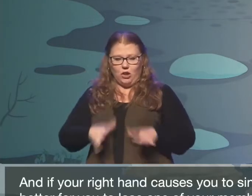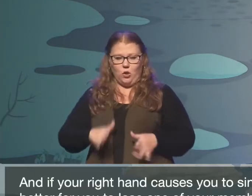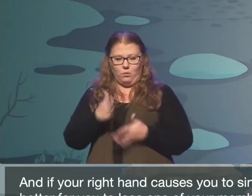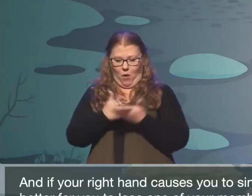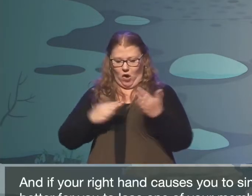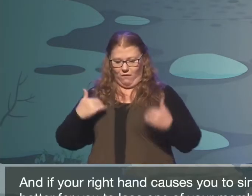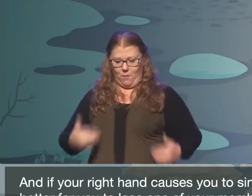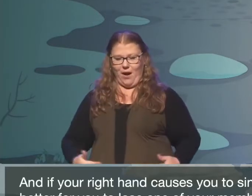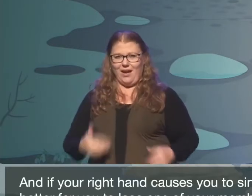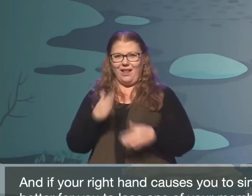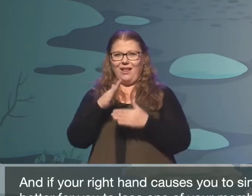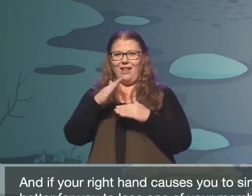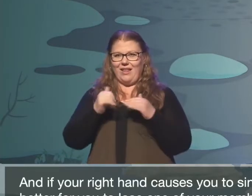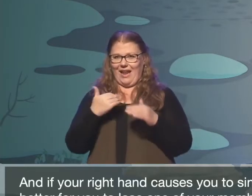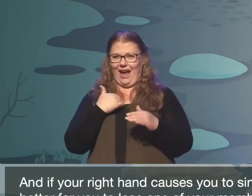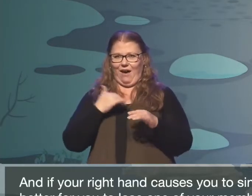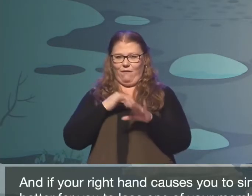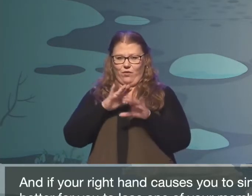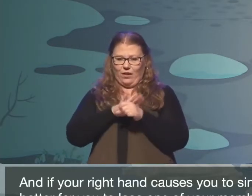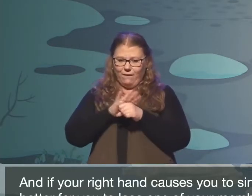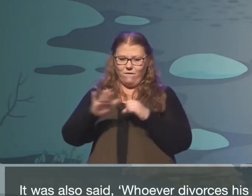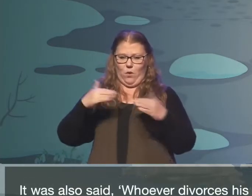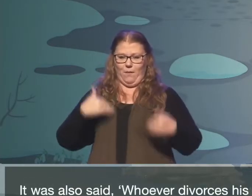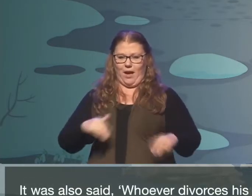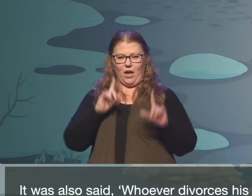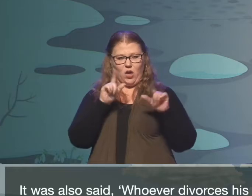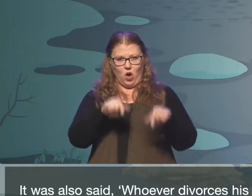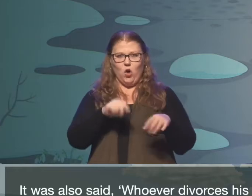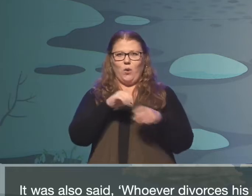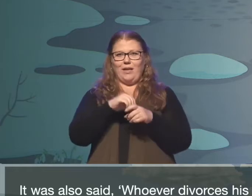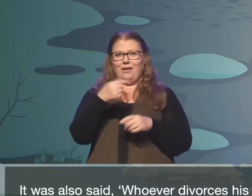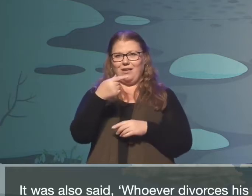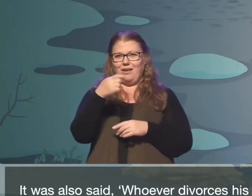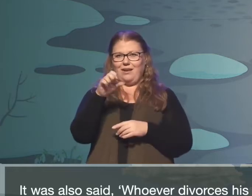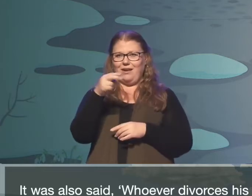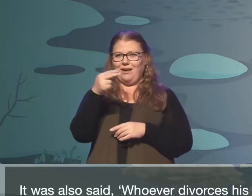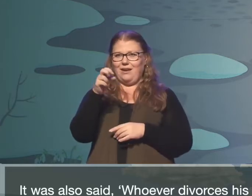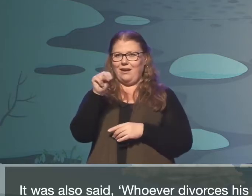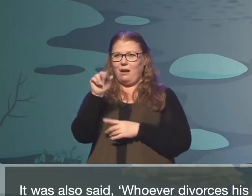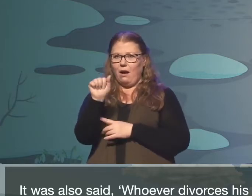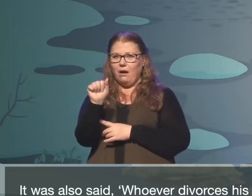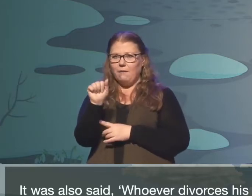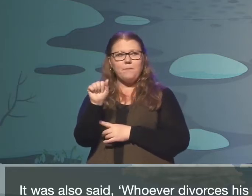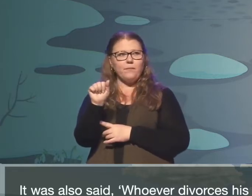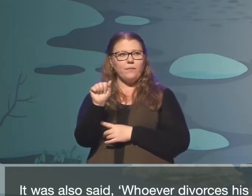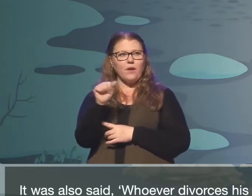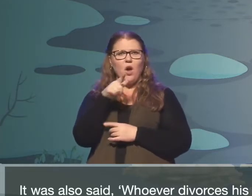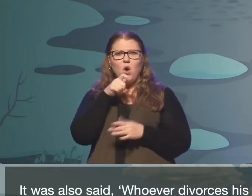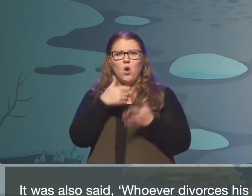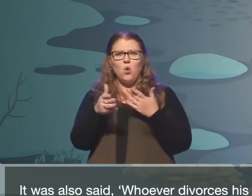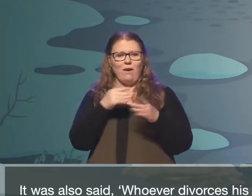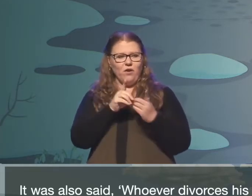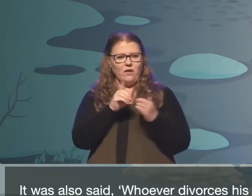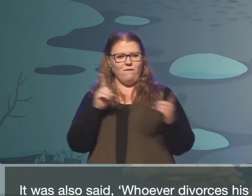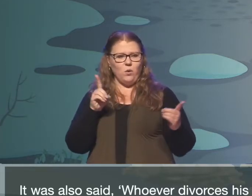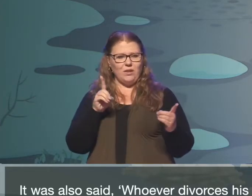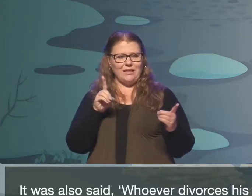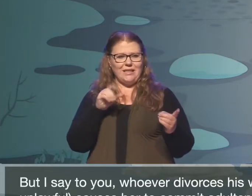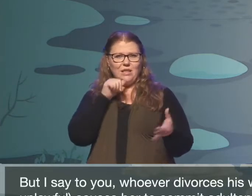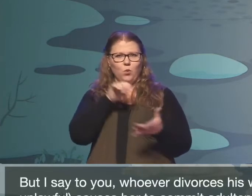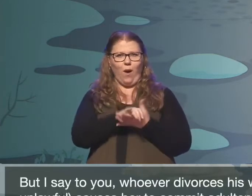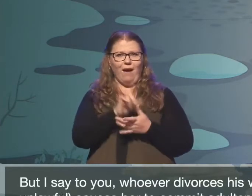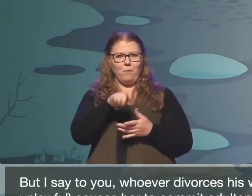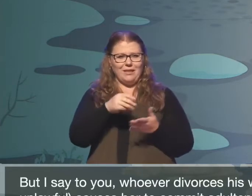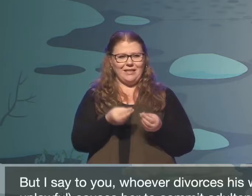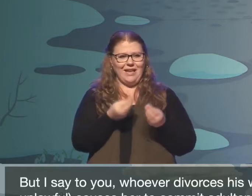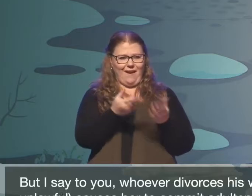your members than to have your whole body go into Gehenna. And it was also said, whoever divorces his wife must give her a bill of divorce. But